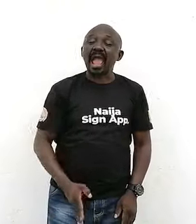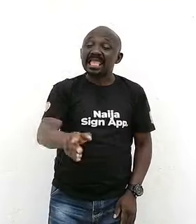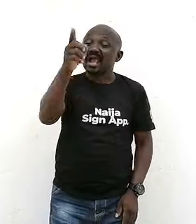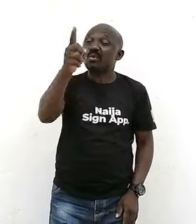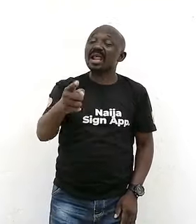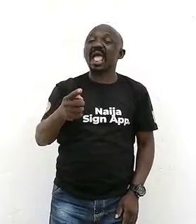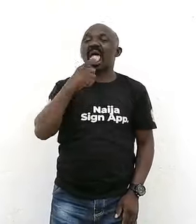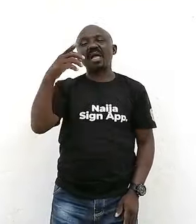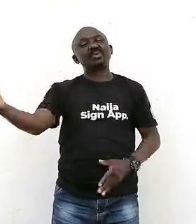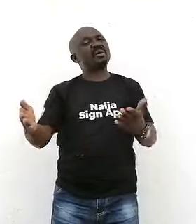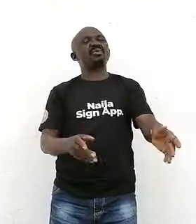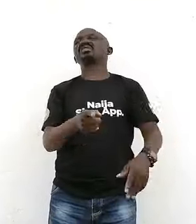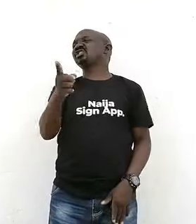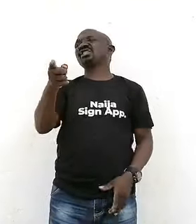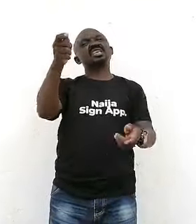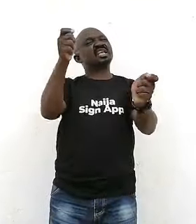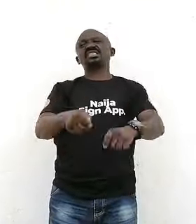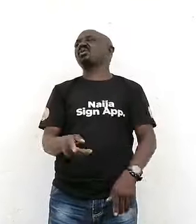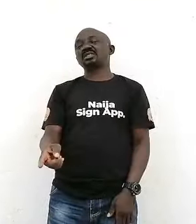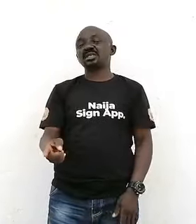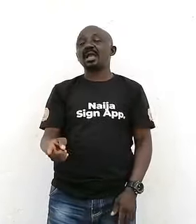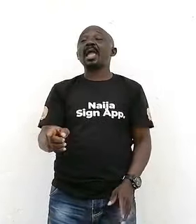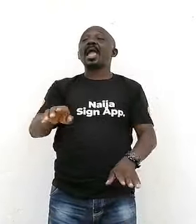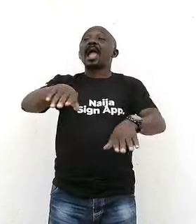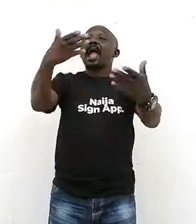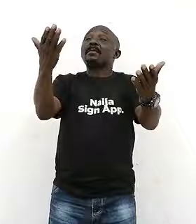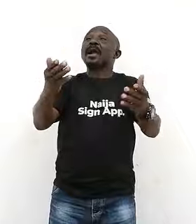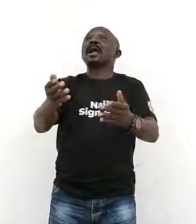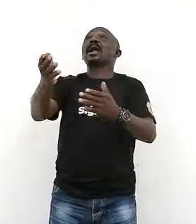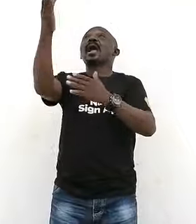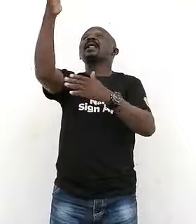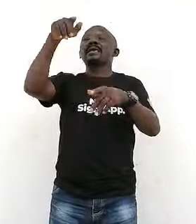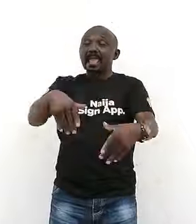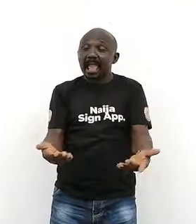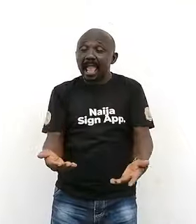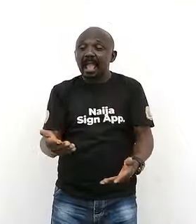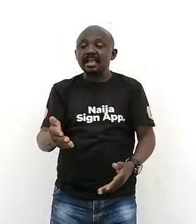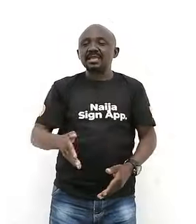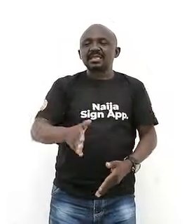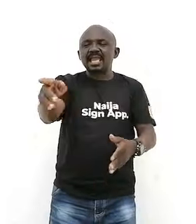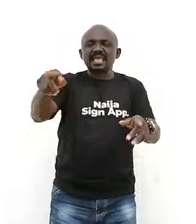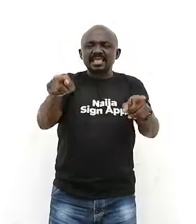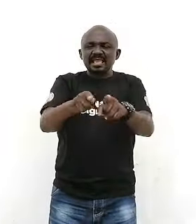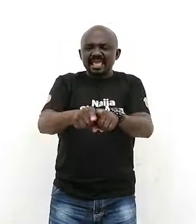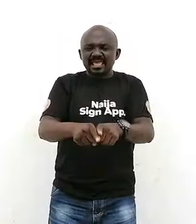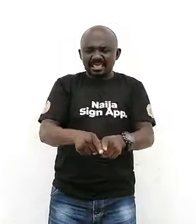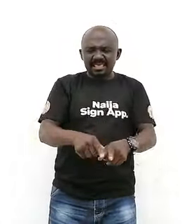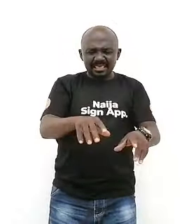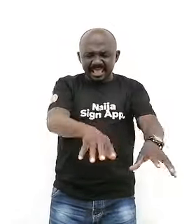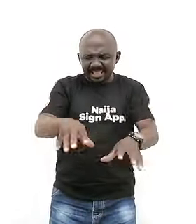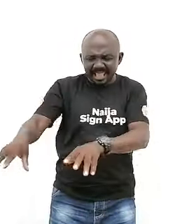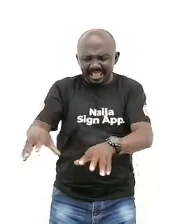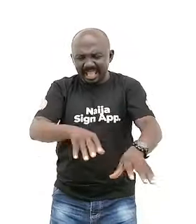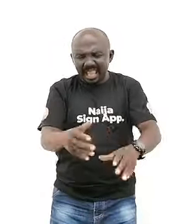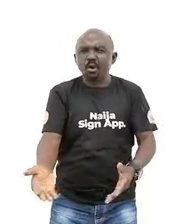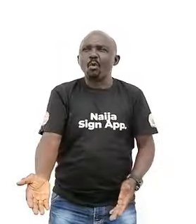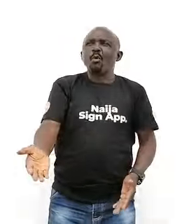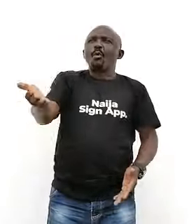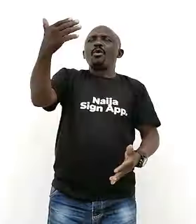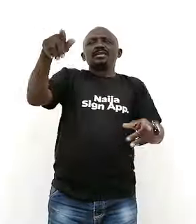different linguistic tongues in Nigeria, the Kanuris, the Nupe, the Tara, the Tiv. And for God's sake, it sounded a little bit